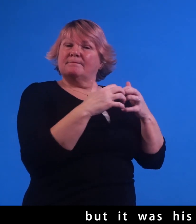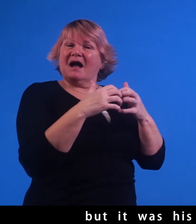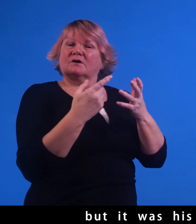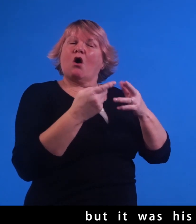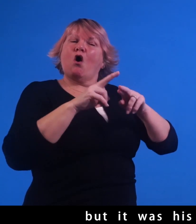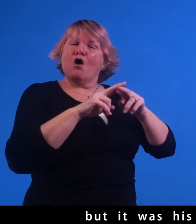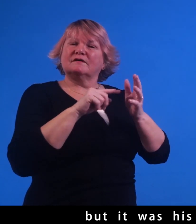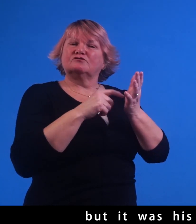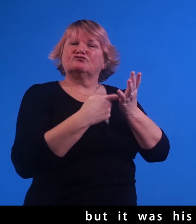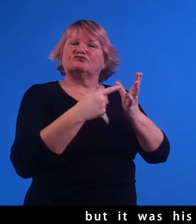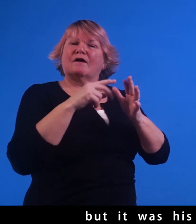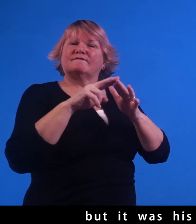reputation.